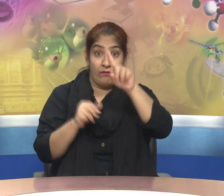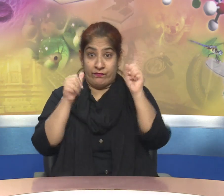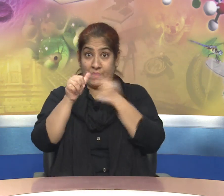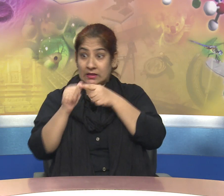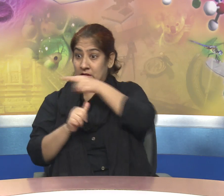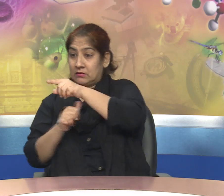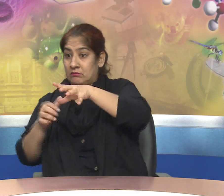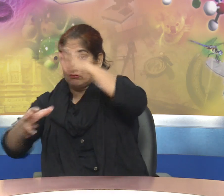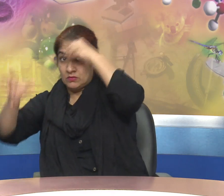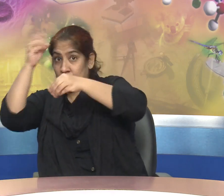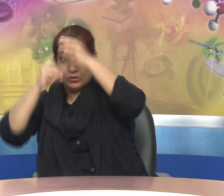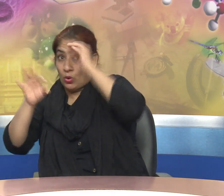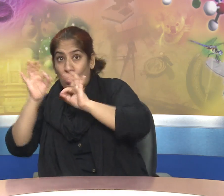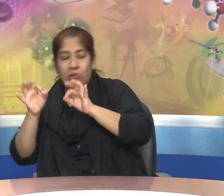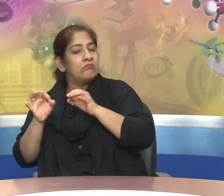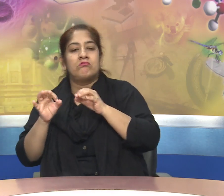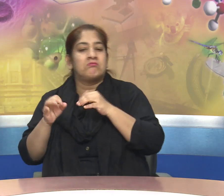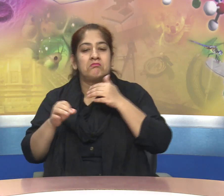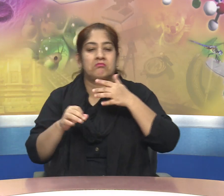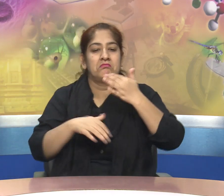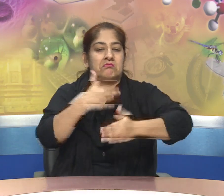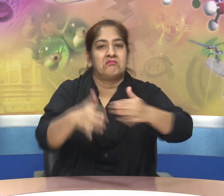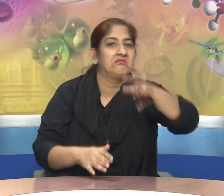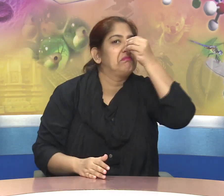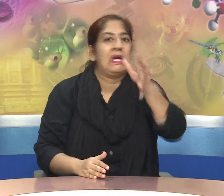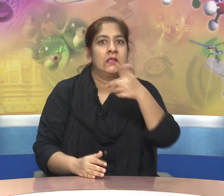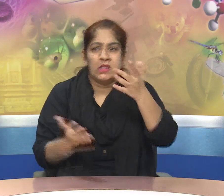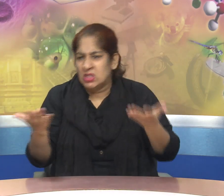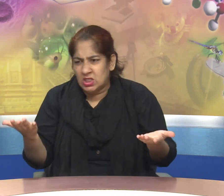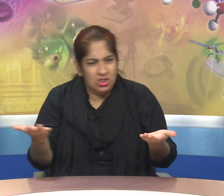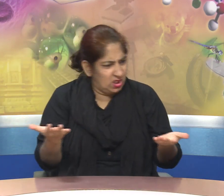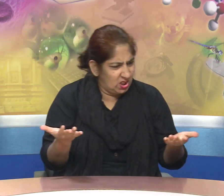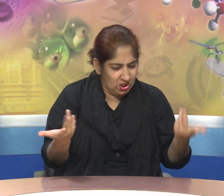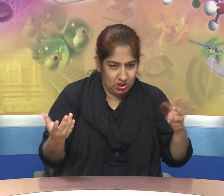are really easy, but first you need to understand the chapter.